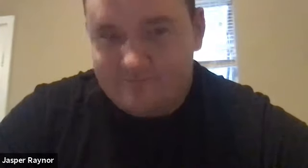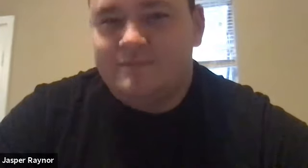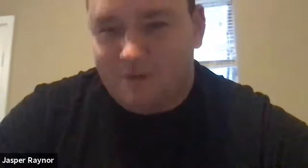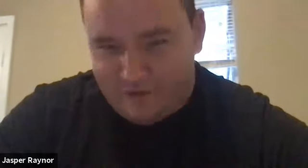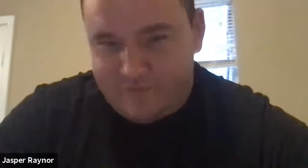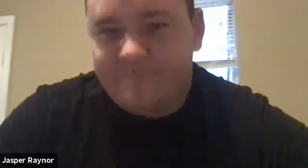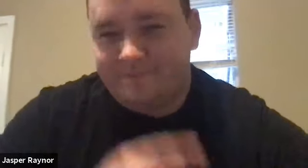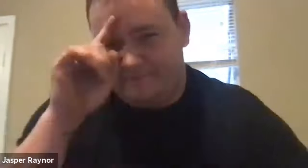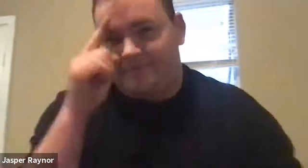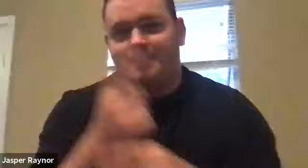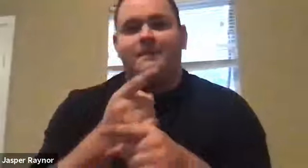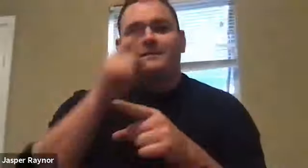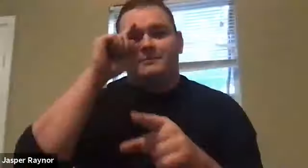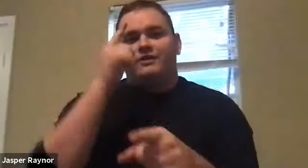I did Brother. this. Brother.